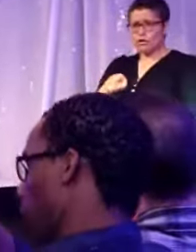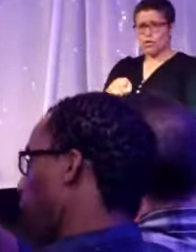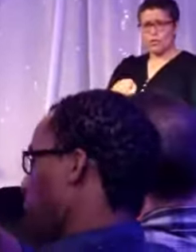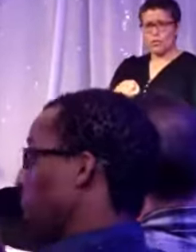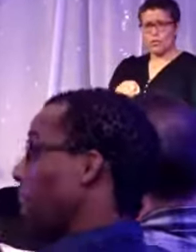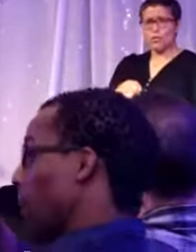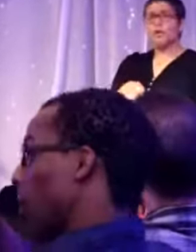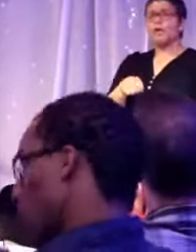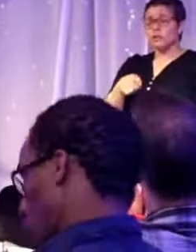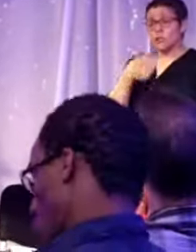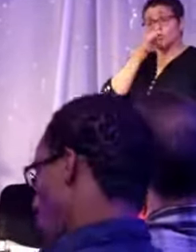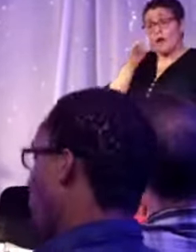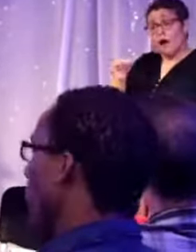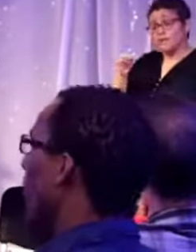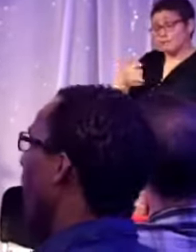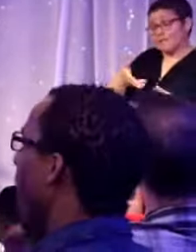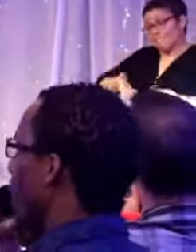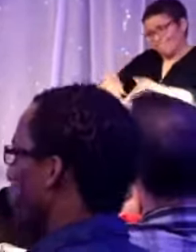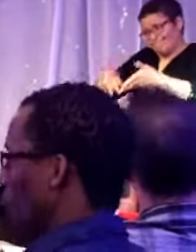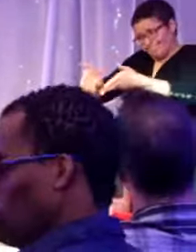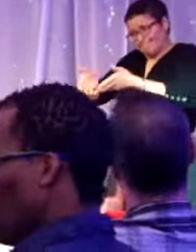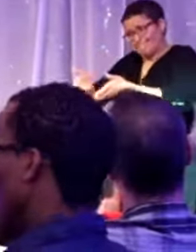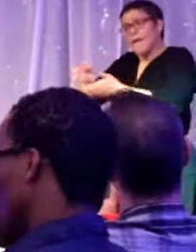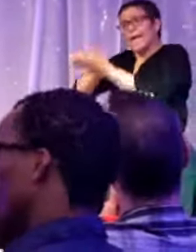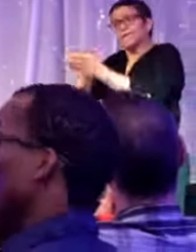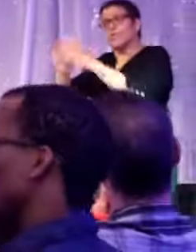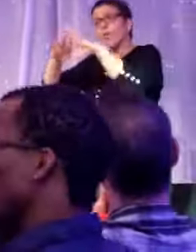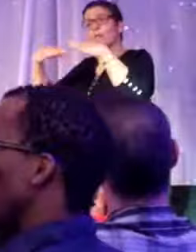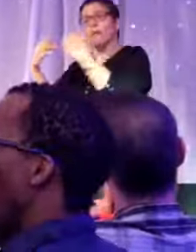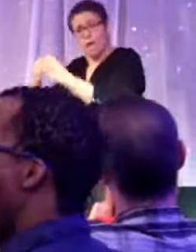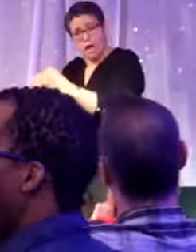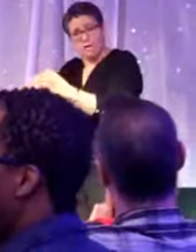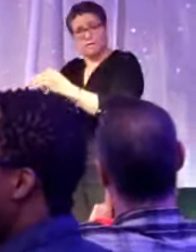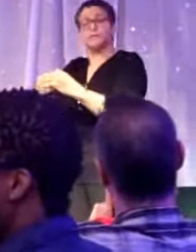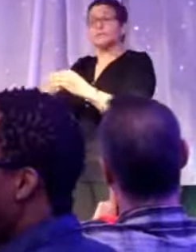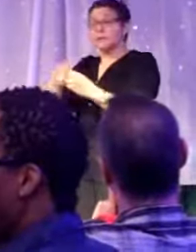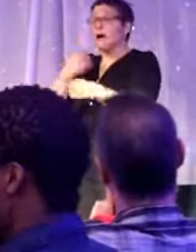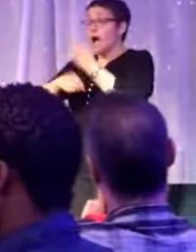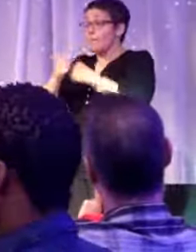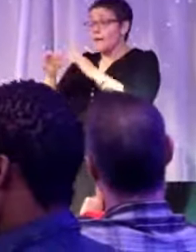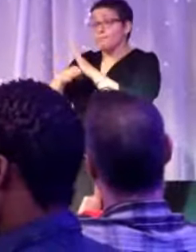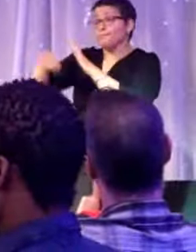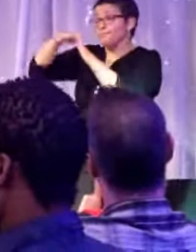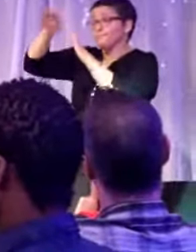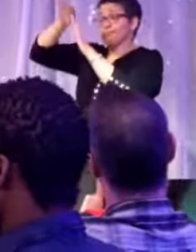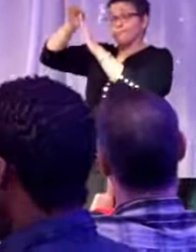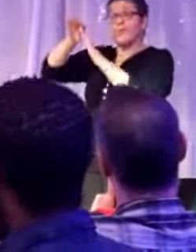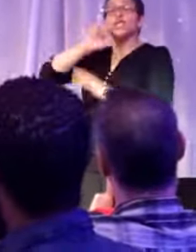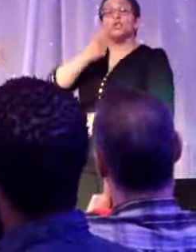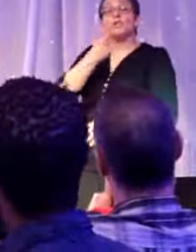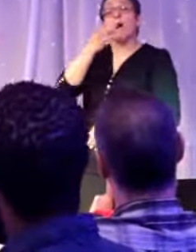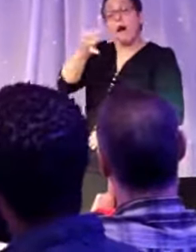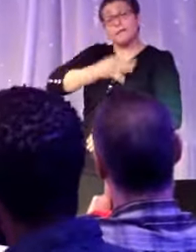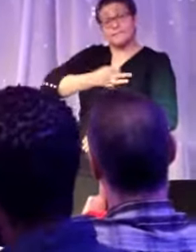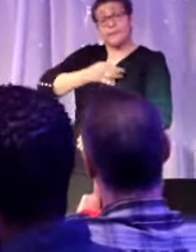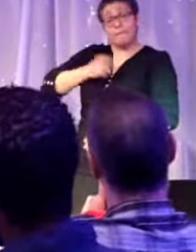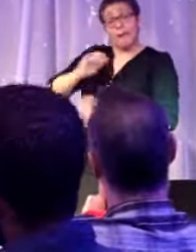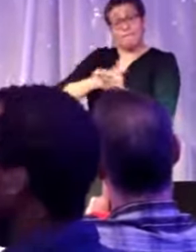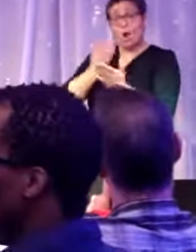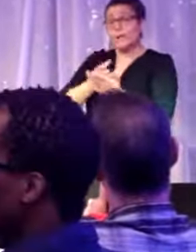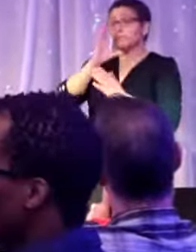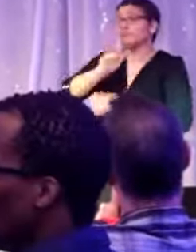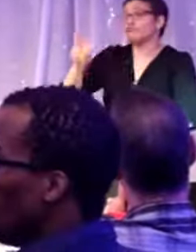managed to squeeze me back to normal class where I would always pass and she would ask that I recite my